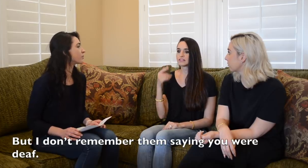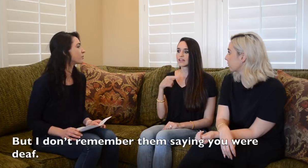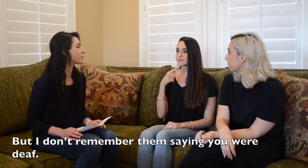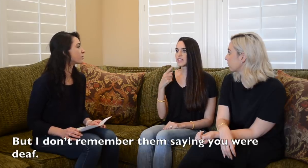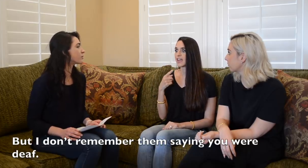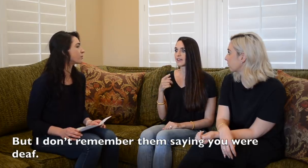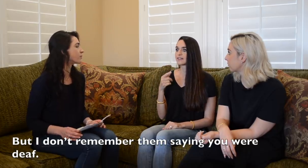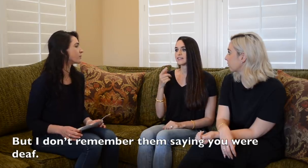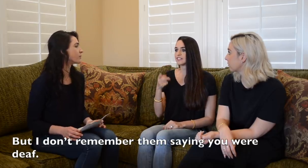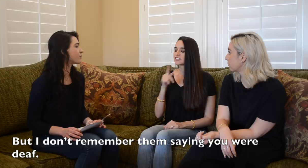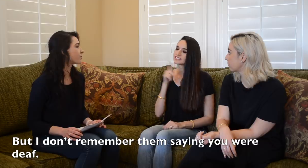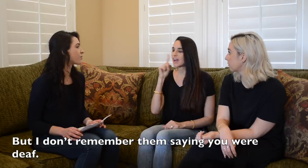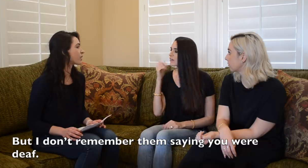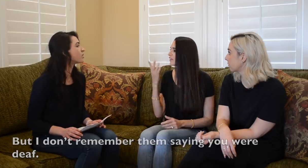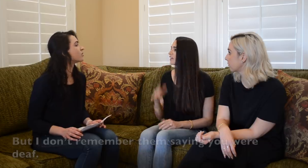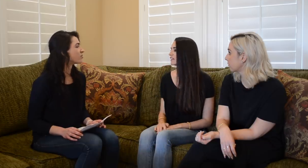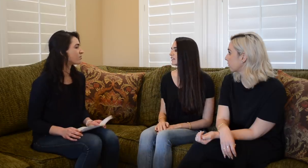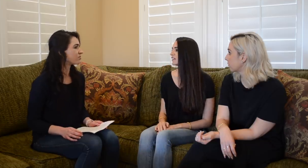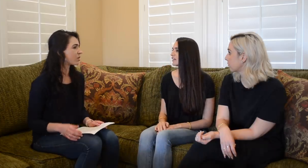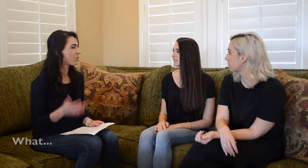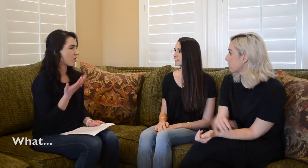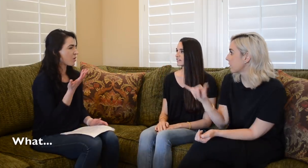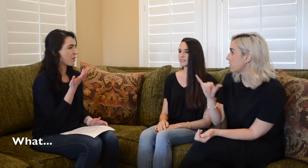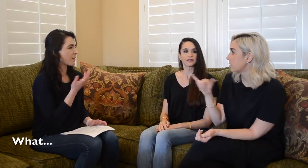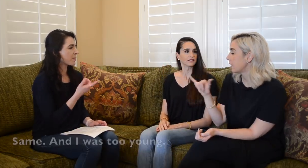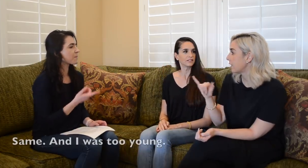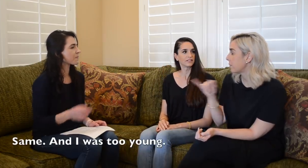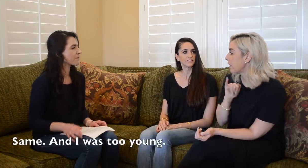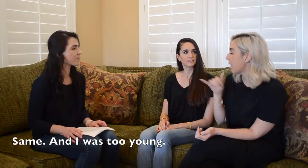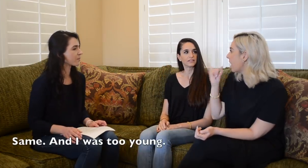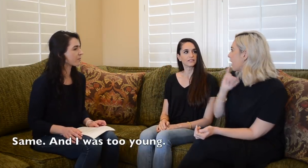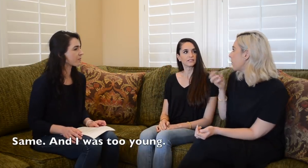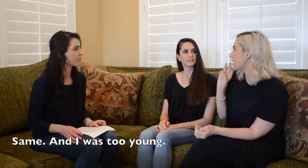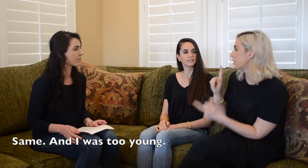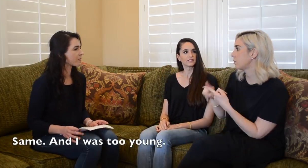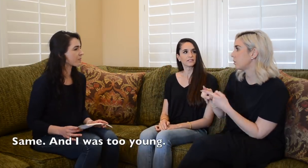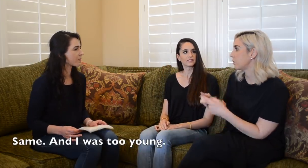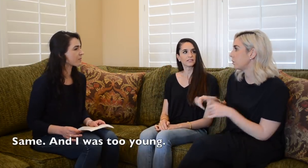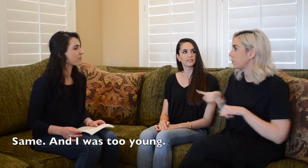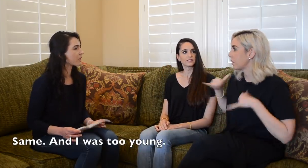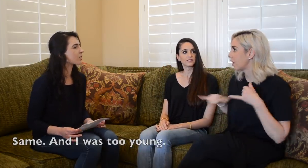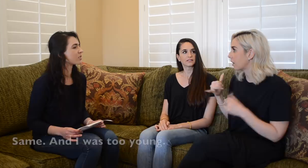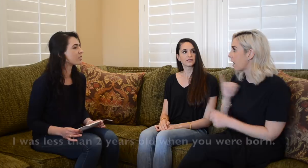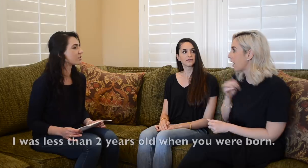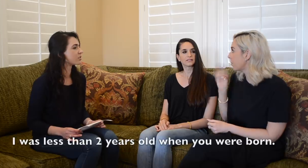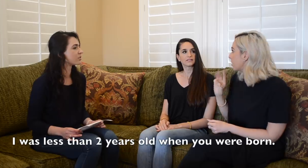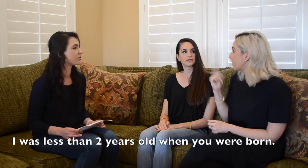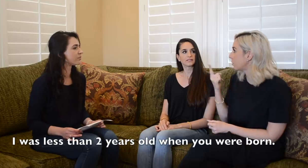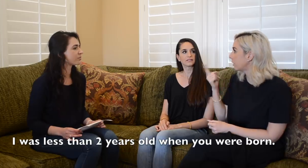like them saying, "She's deaf." And same. And I was too young. I was only